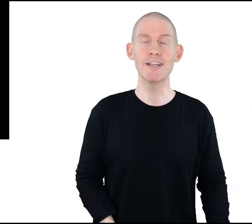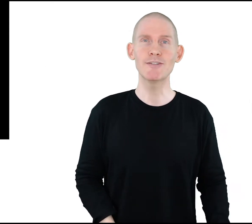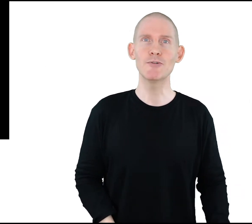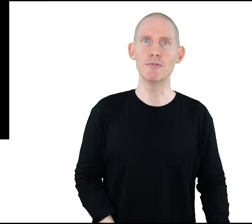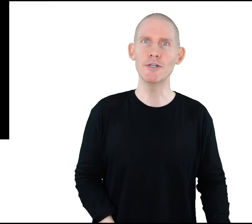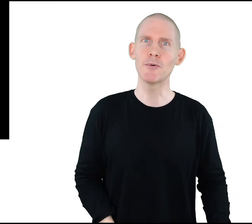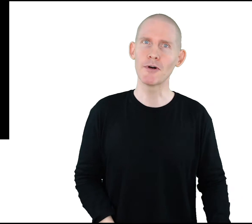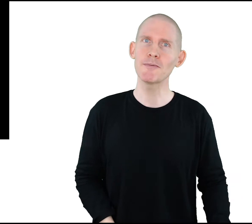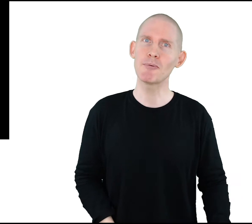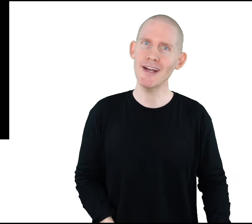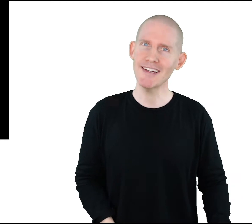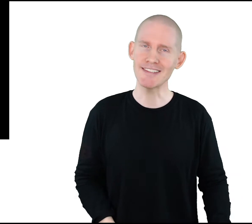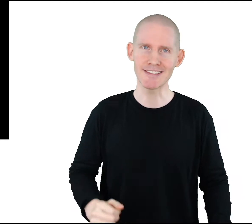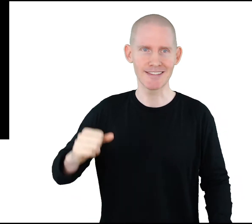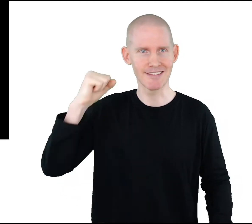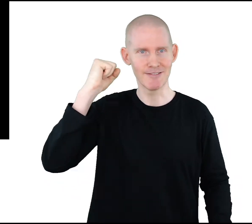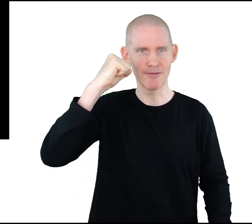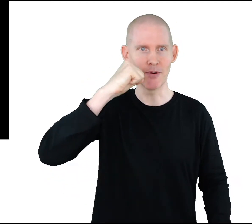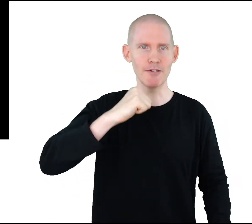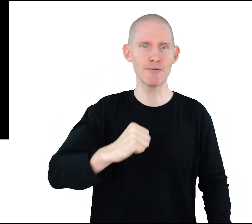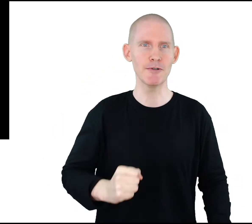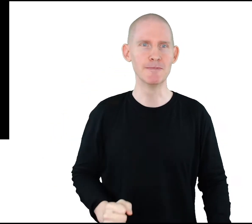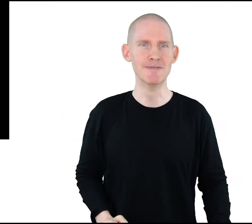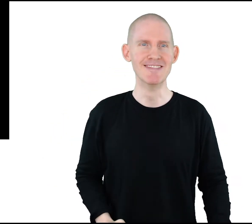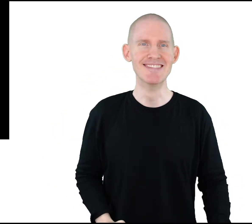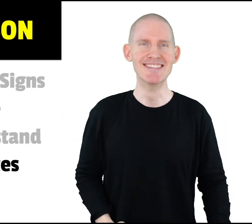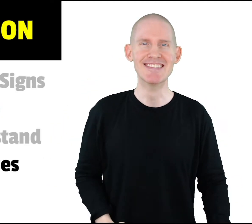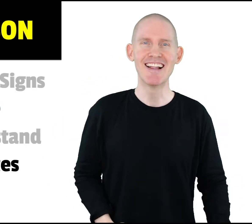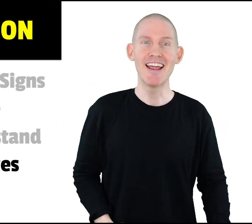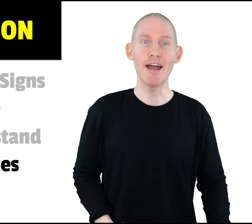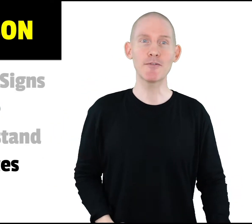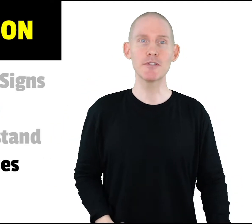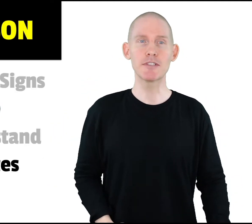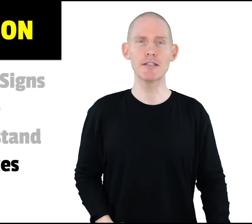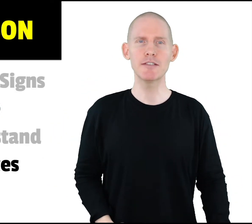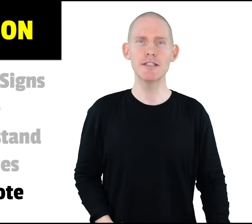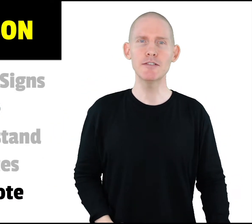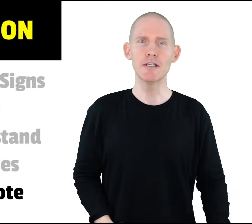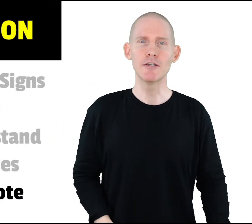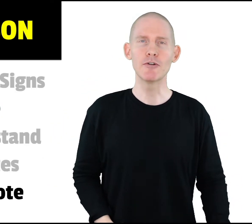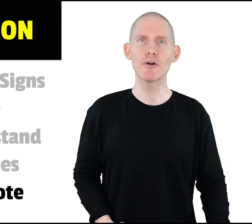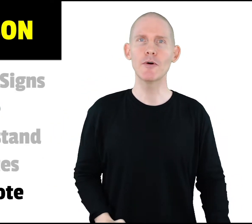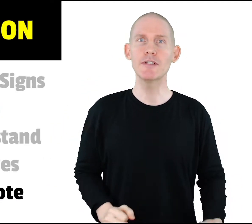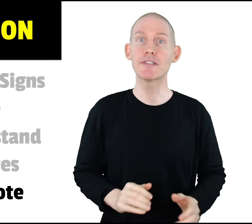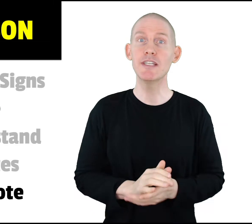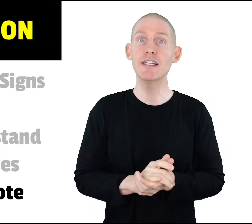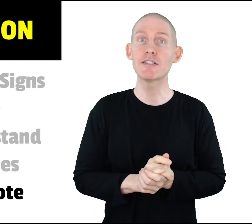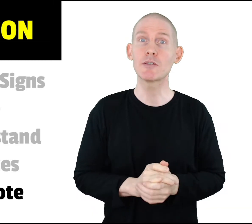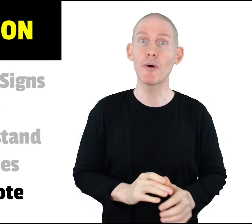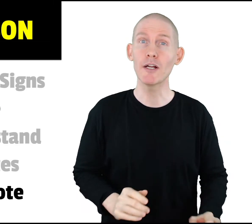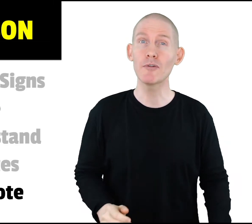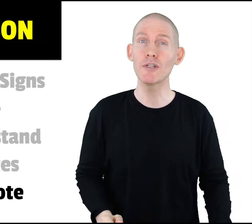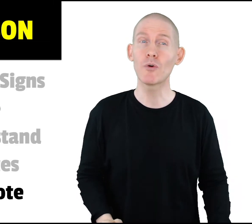into real-world practice. Wonderful. After the sentences, you're going to see an inspiring